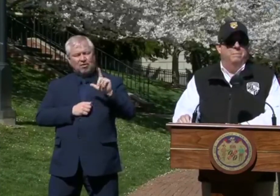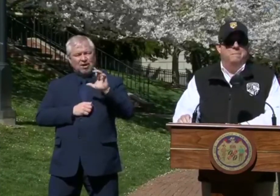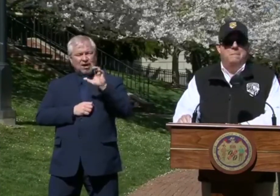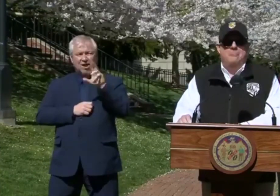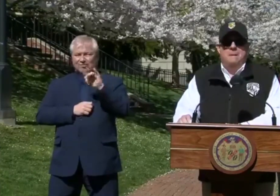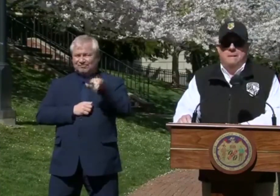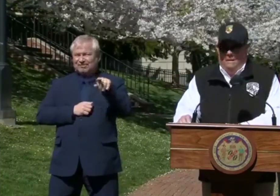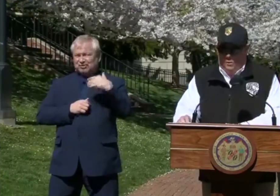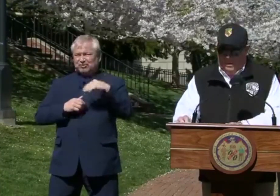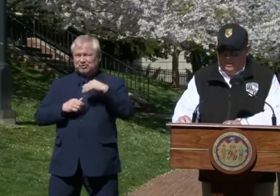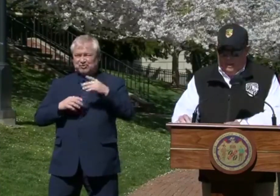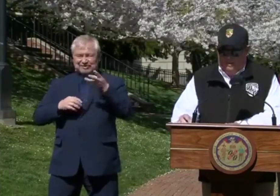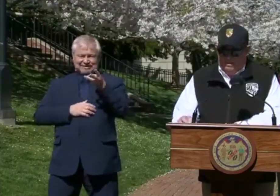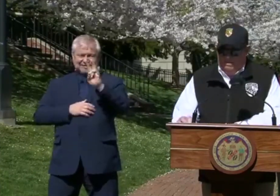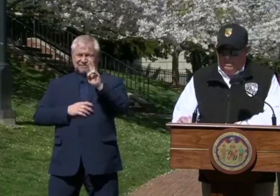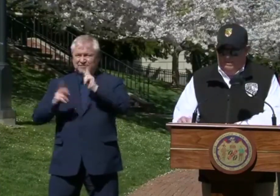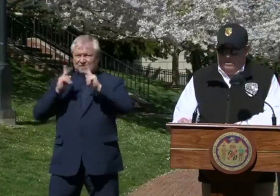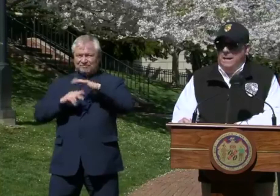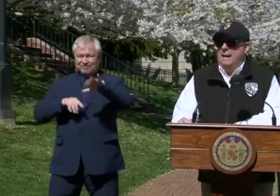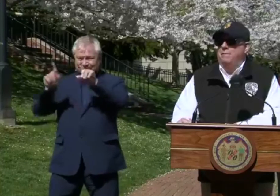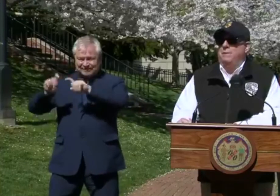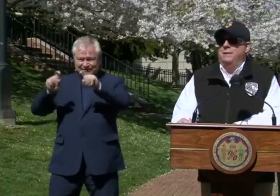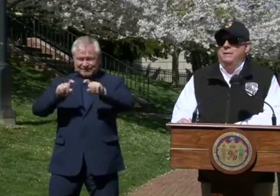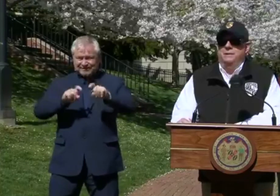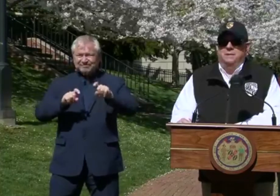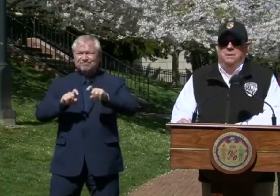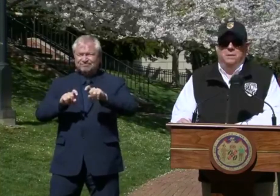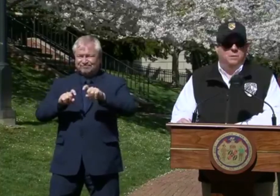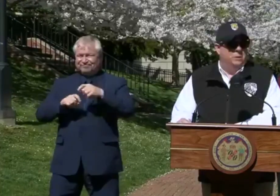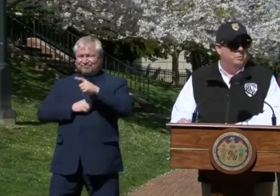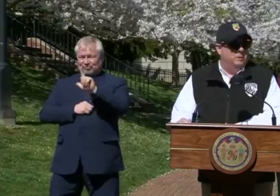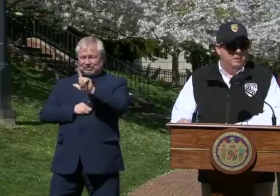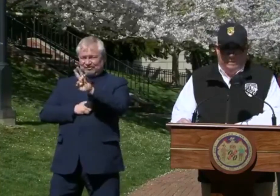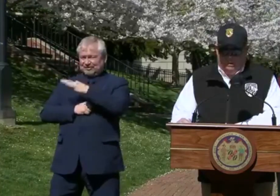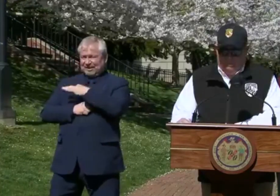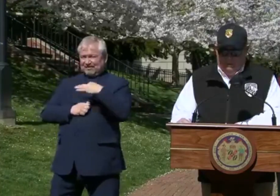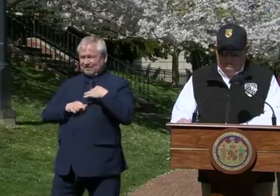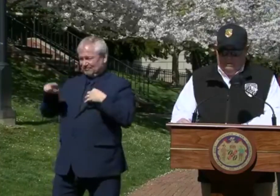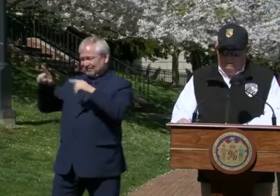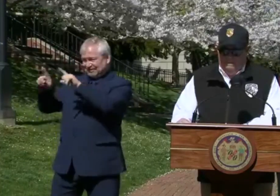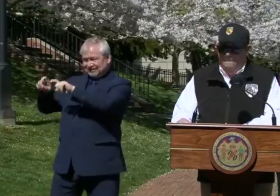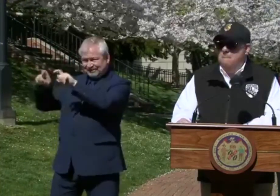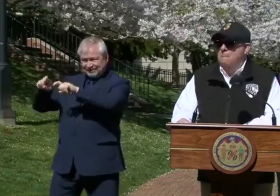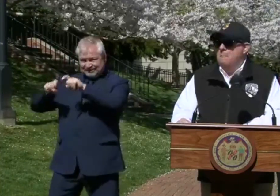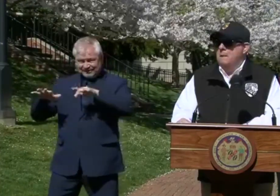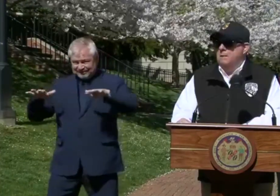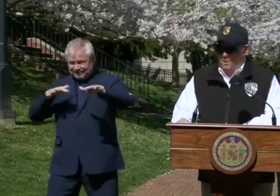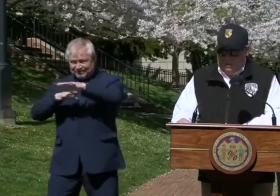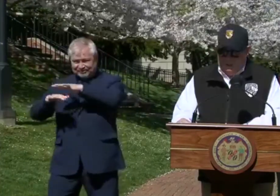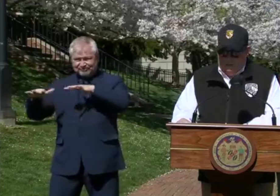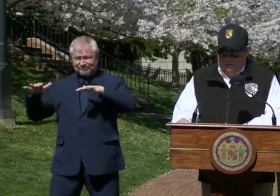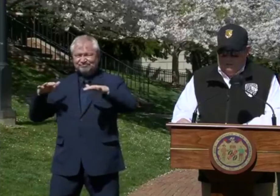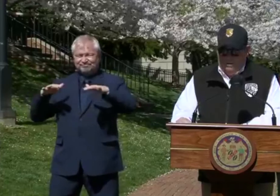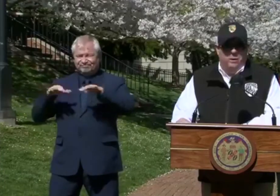positive, and 27 members of the staff are also experiencing symptoms. It